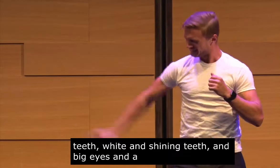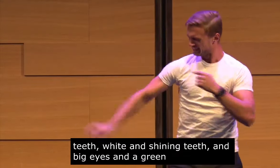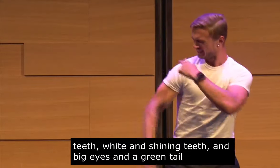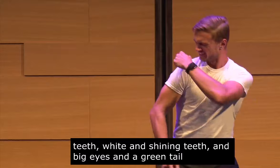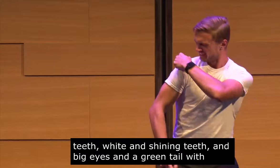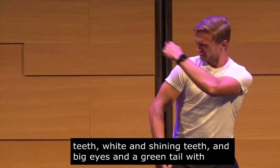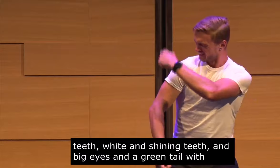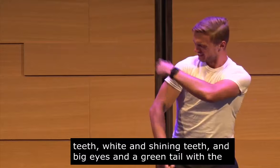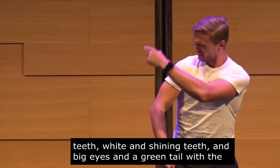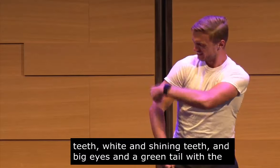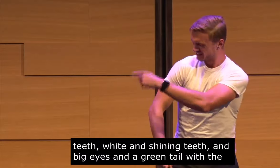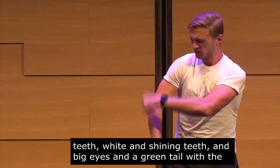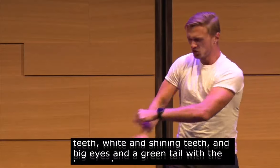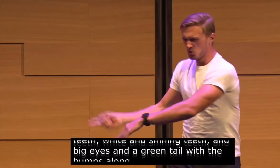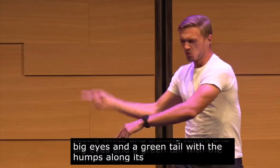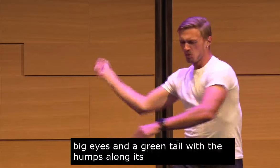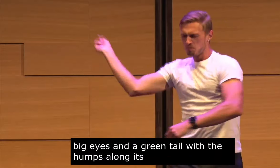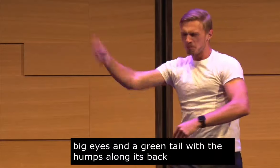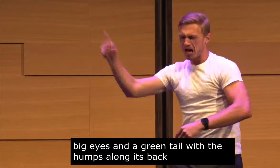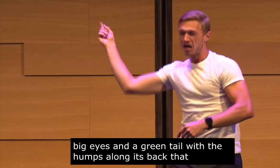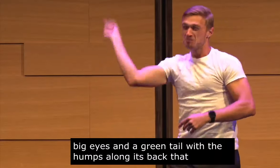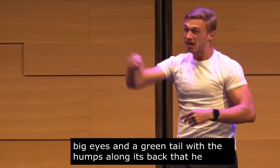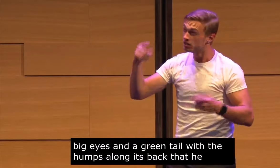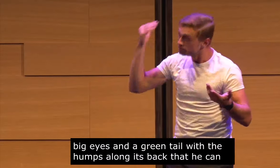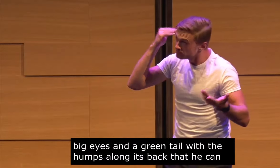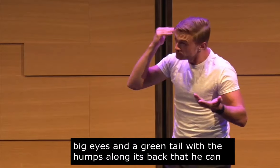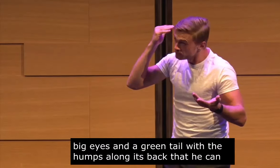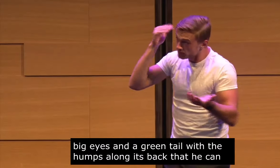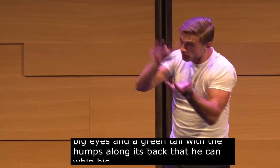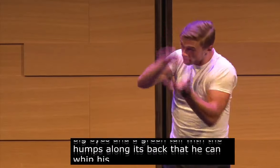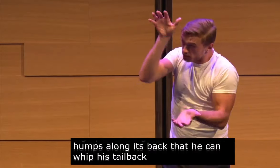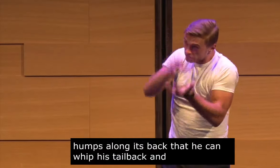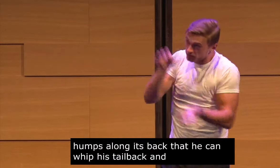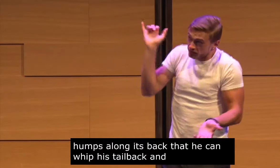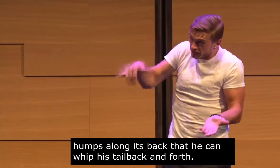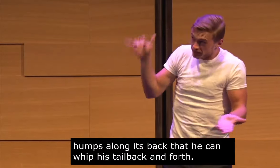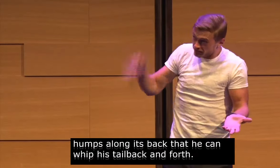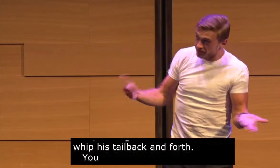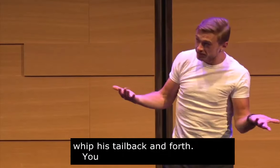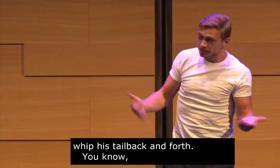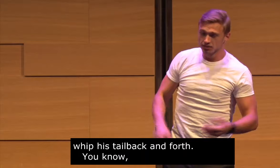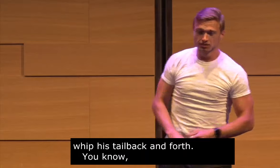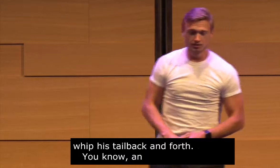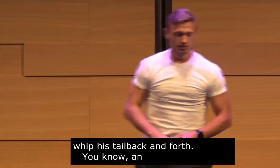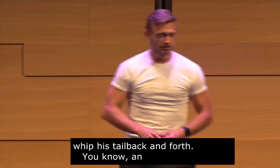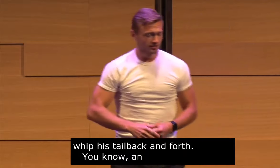and a green tail with the humps along its back that he can whip his tail back and forth. You know, an alligator.